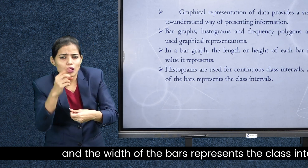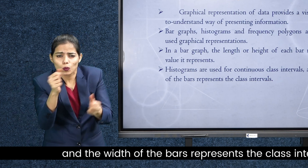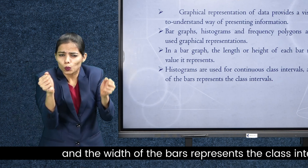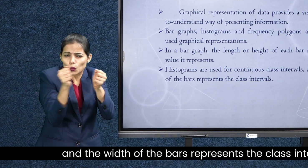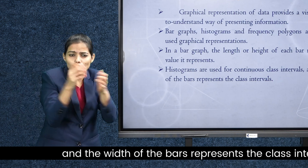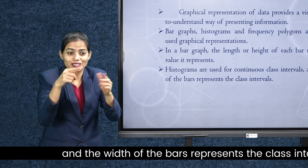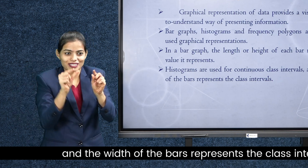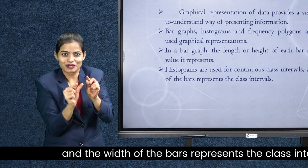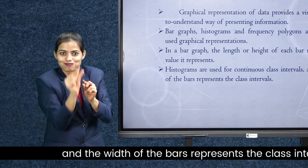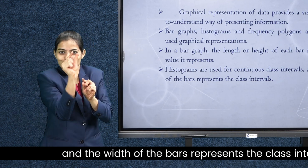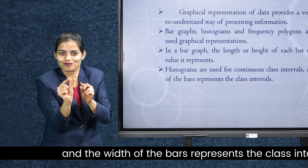class intervals.